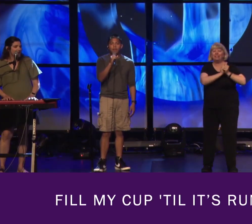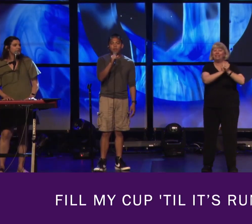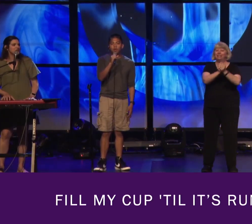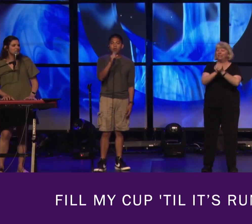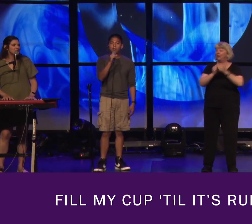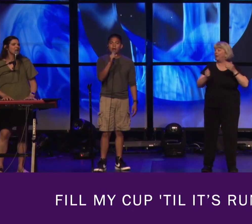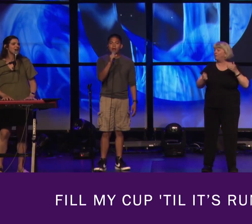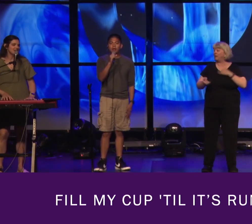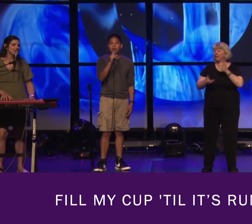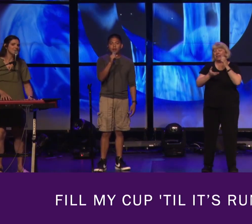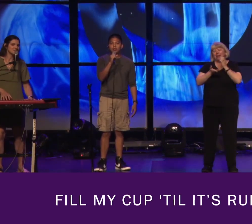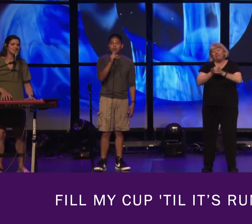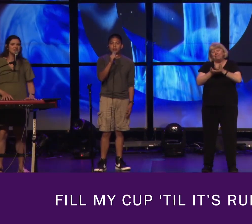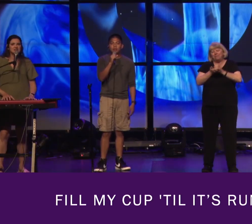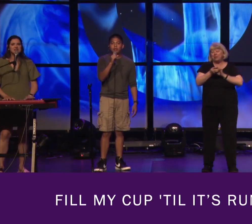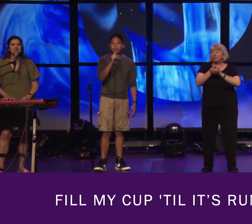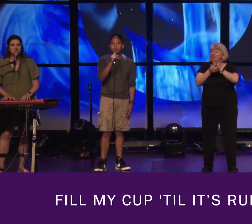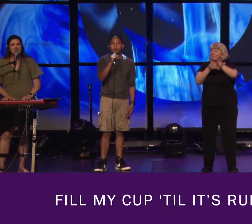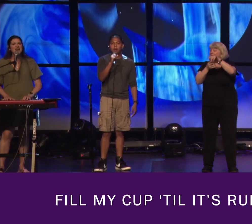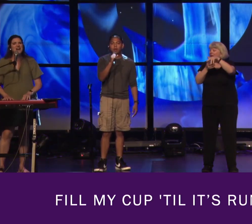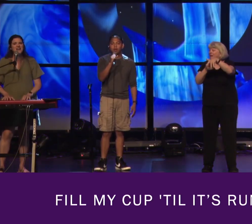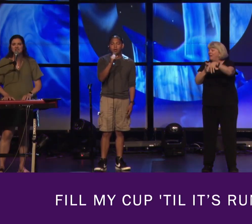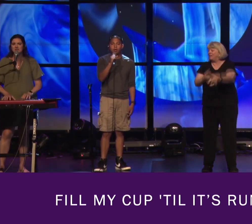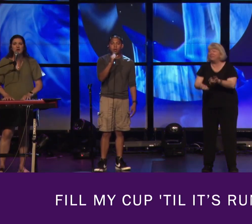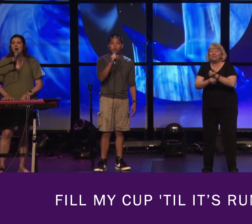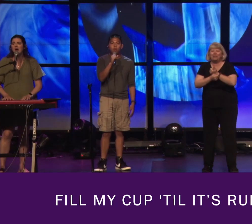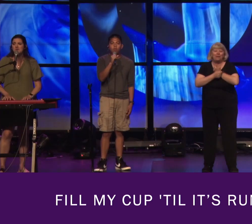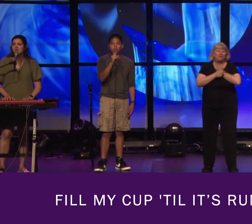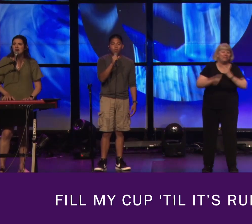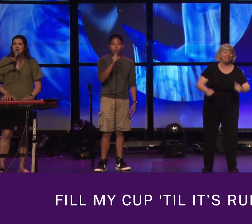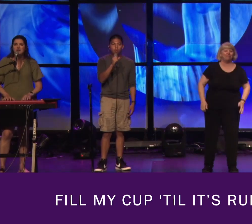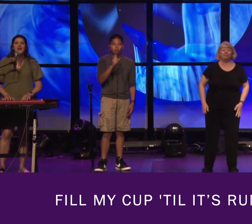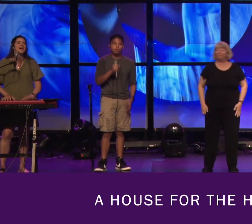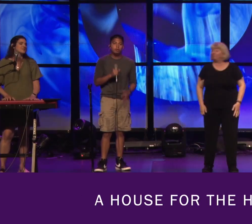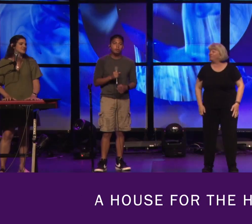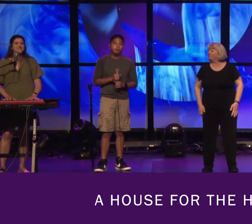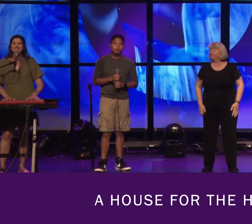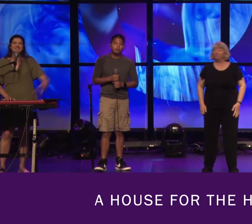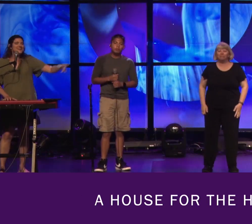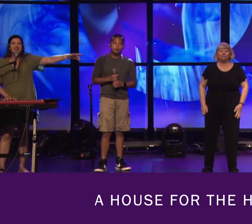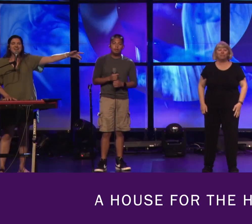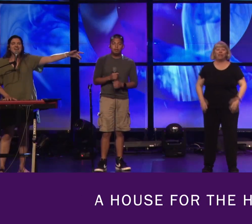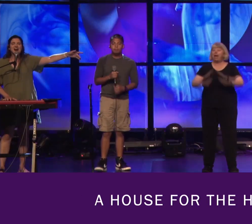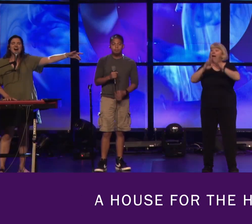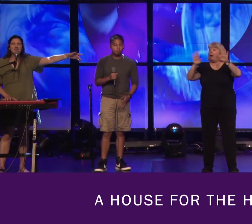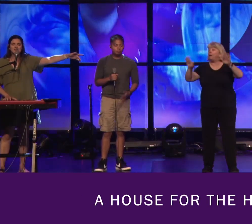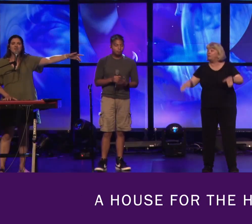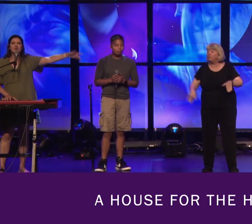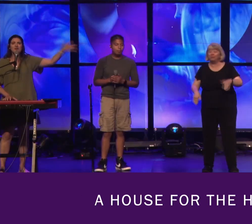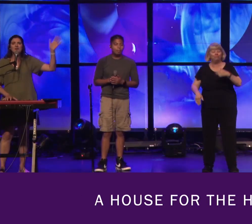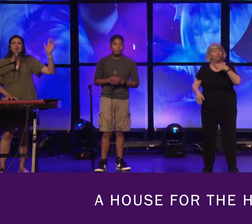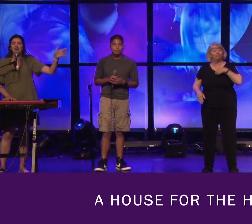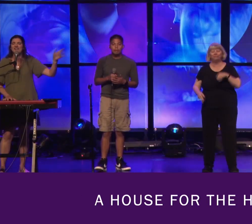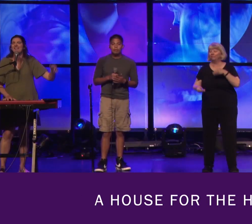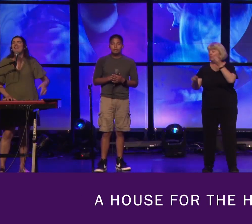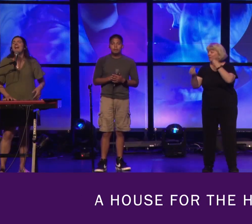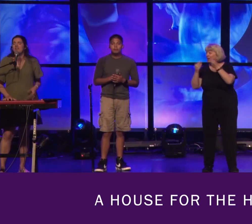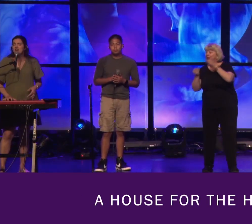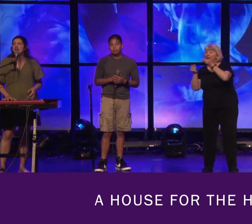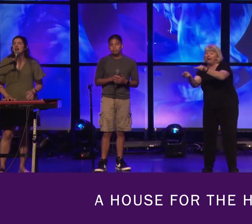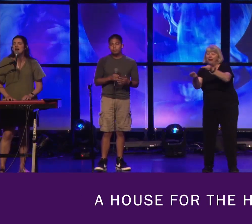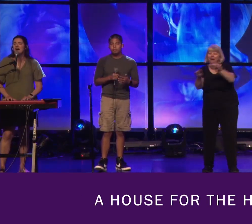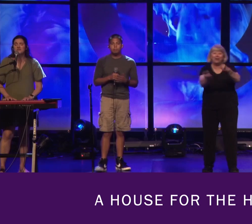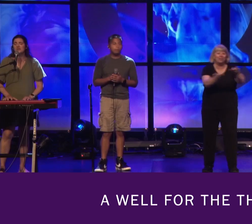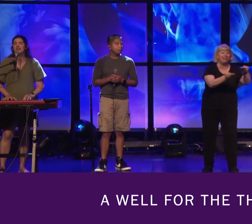family. Fill my cup till it's run over. A house for